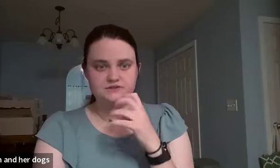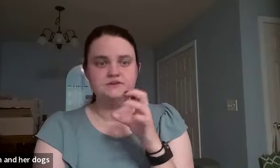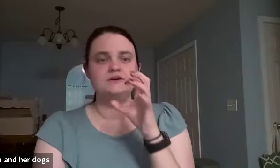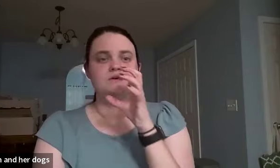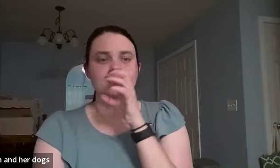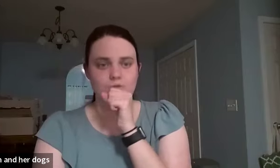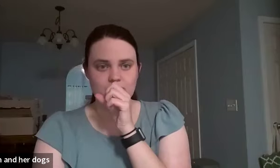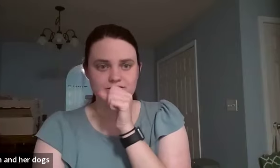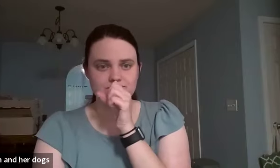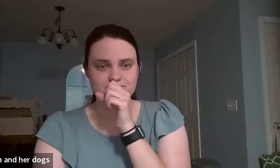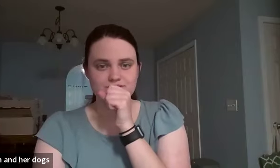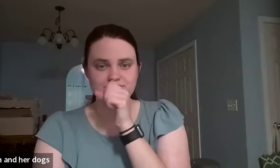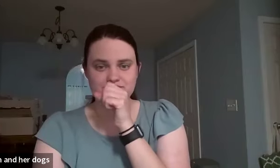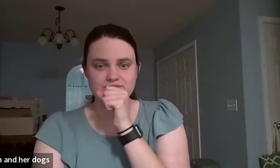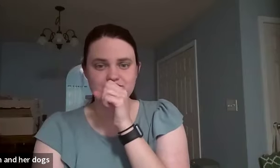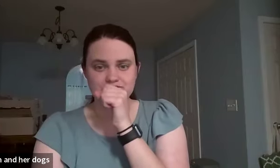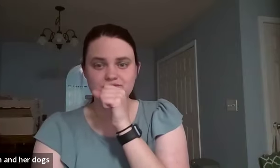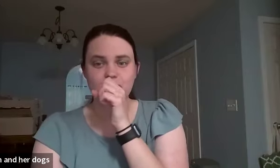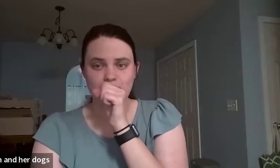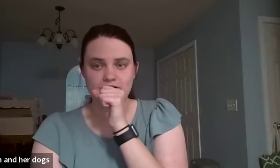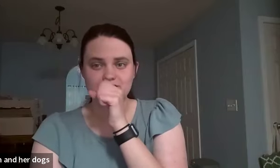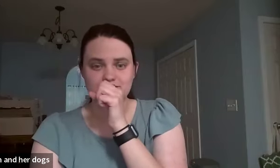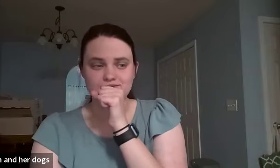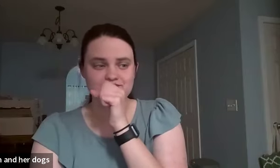Orange. Orange. Orange.